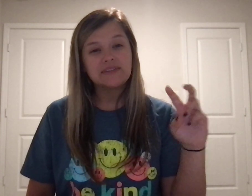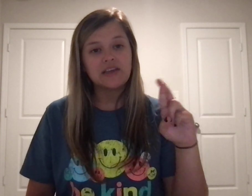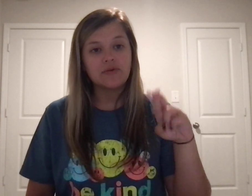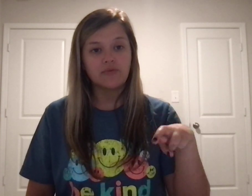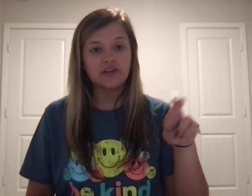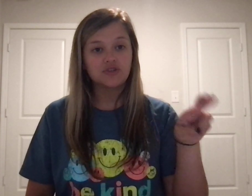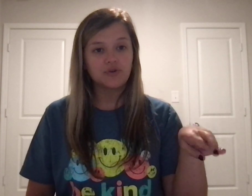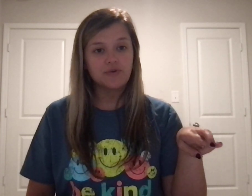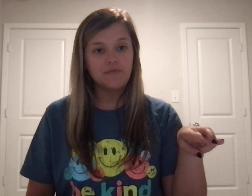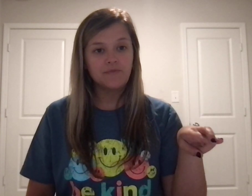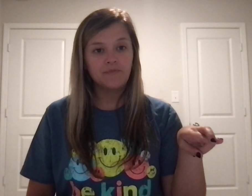see restroom,